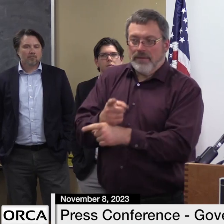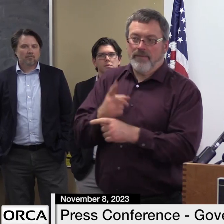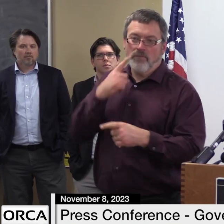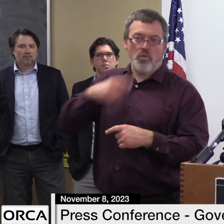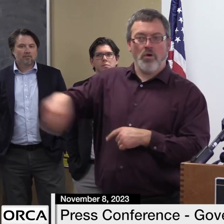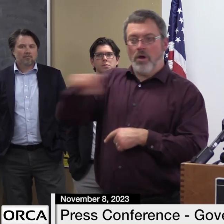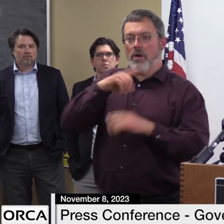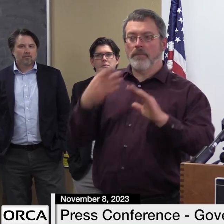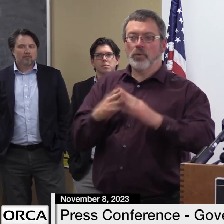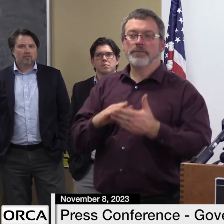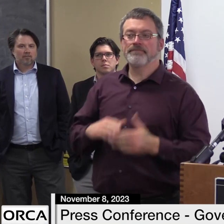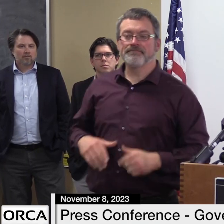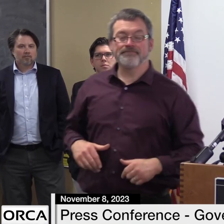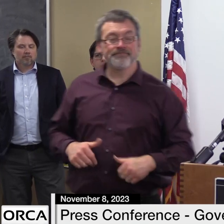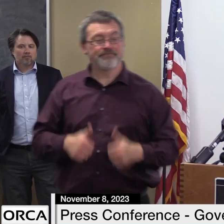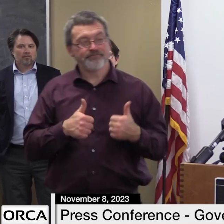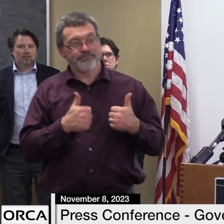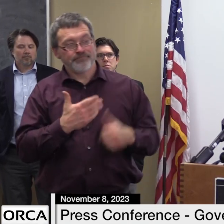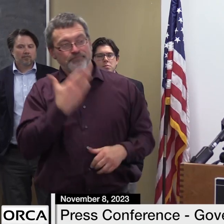Understood. Thank you very much.